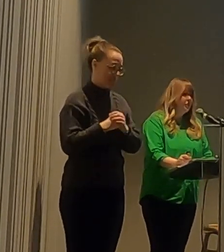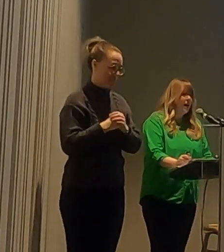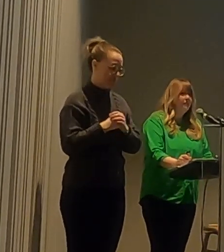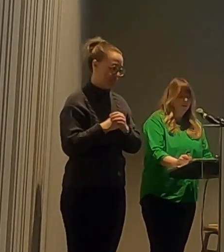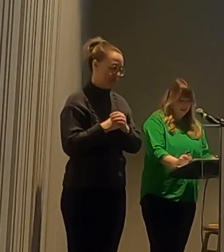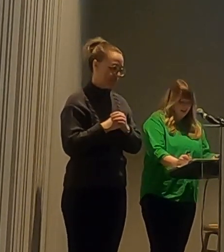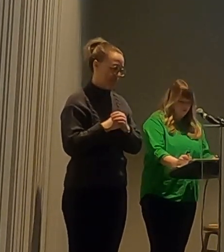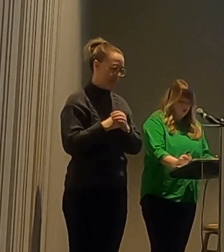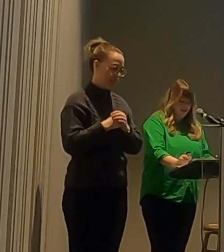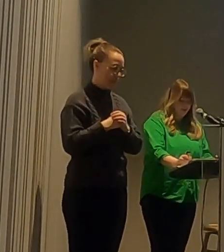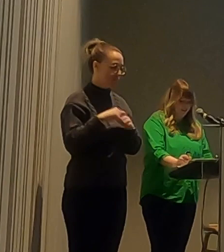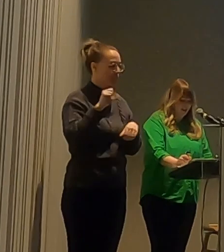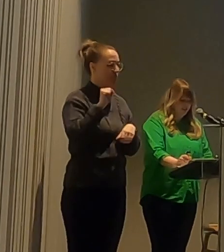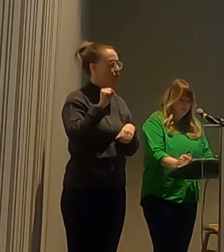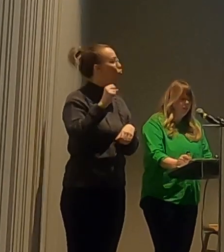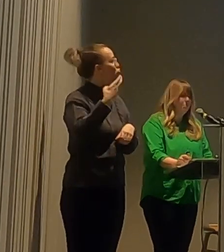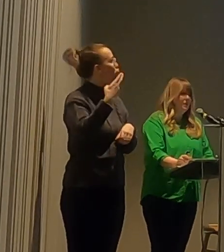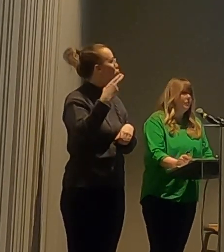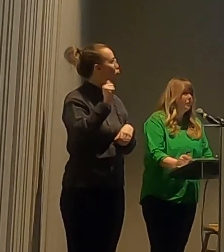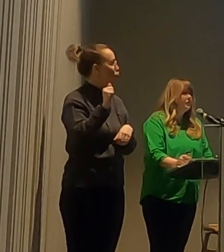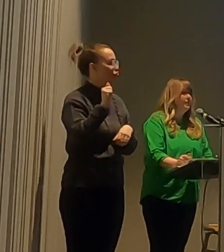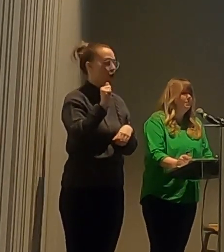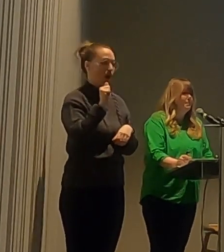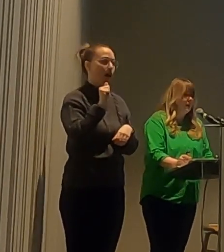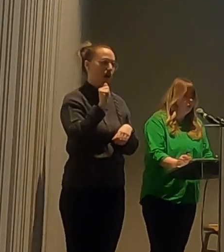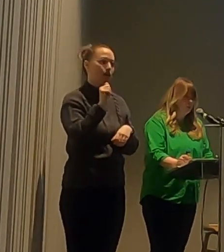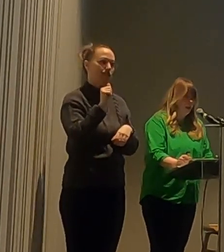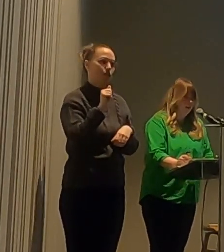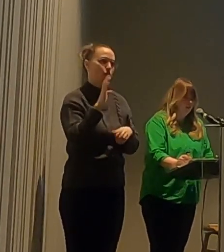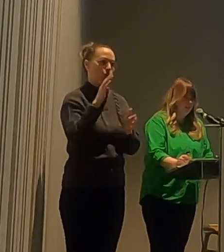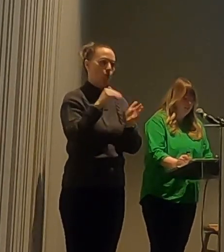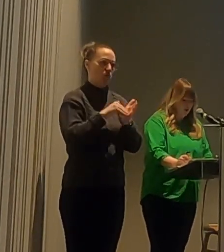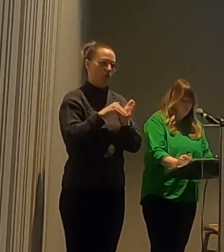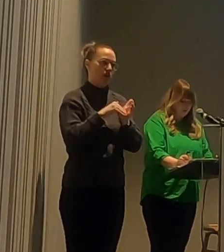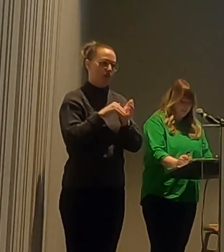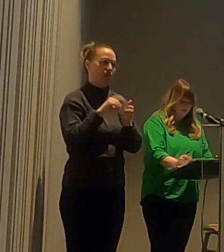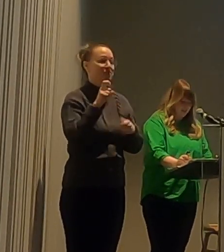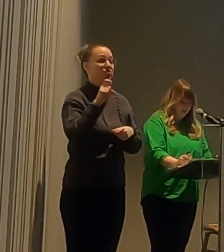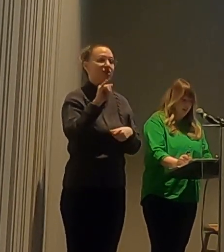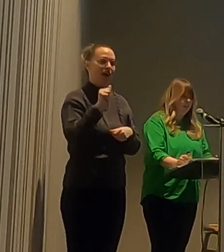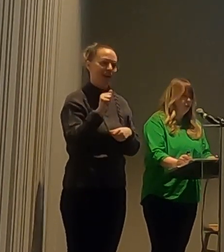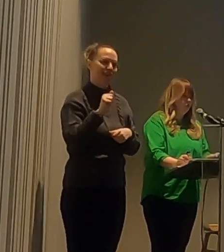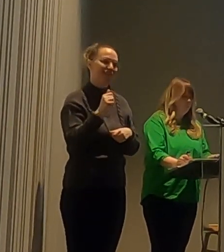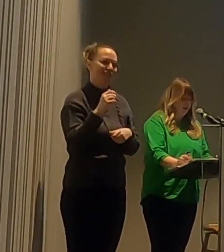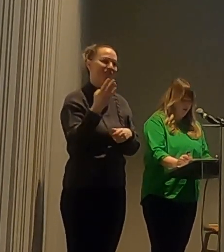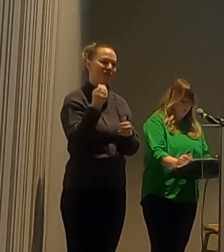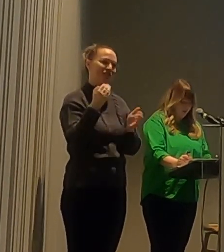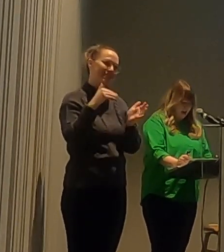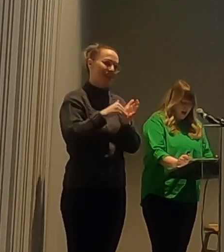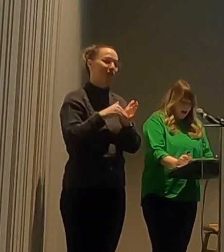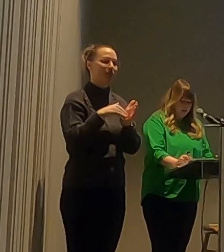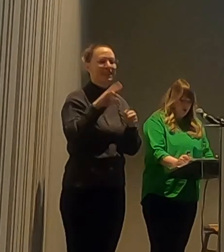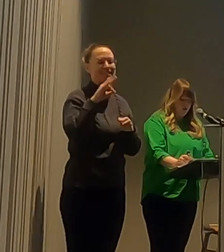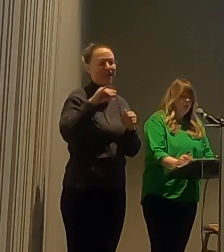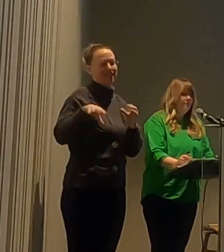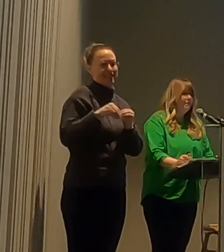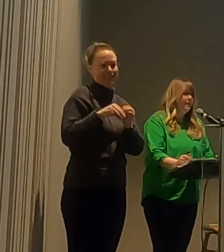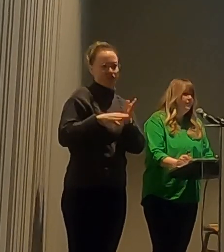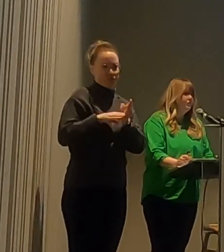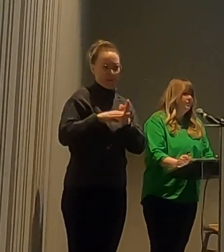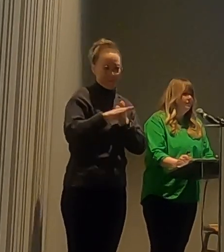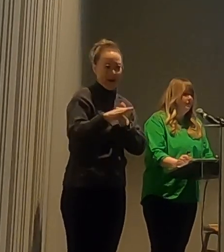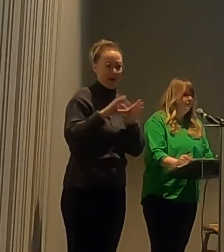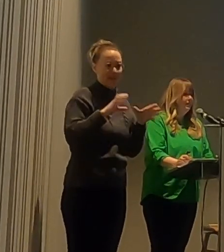So from the Shah for the next 4,000 years, there would be 13 major dynasties with 70 additional minor, and a total